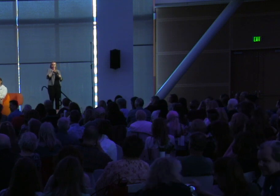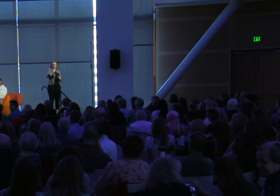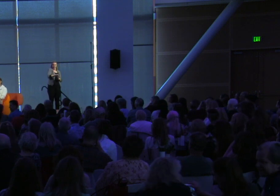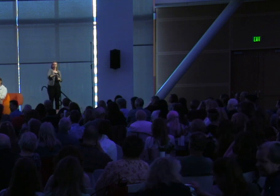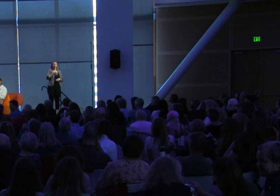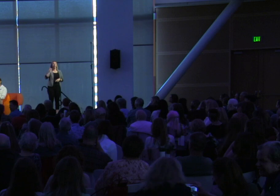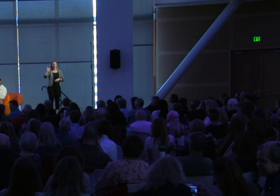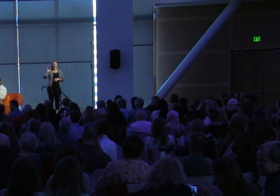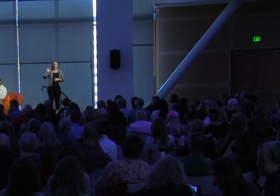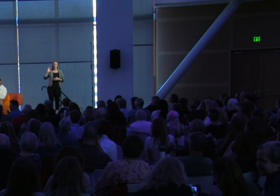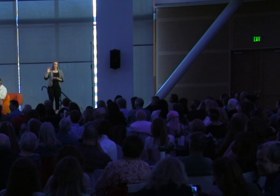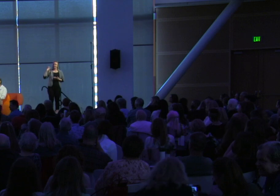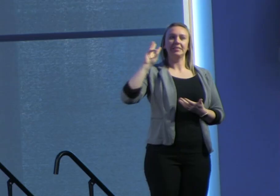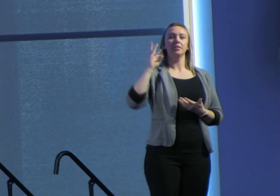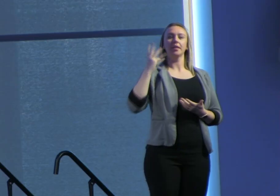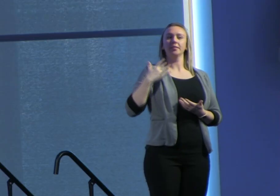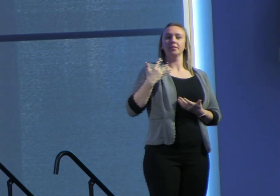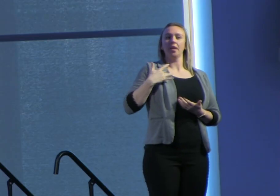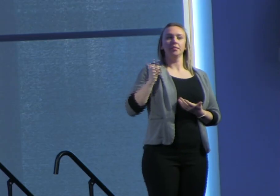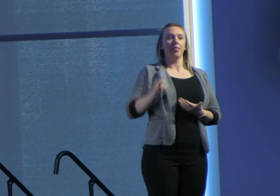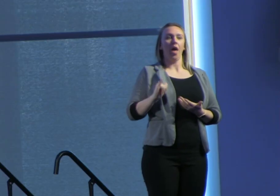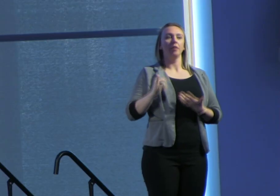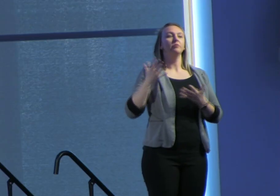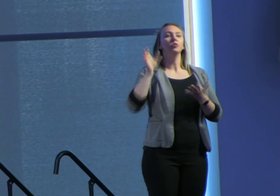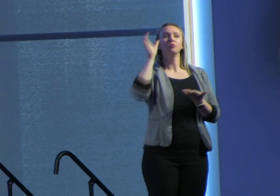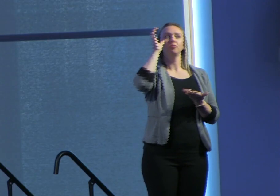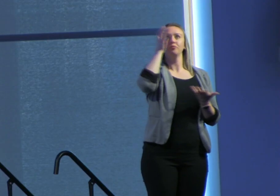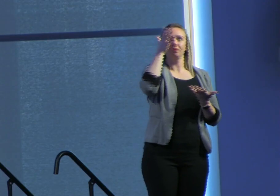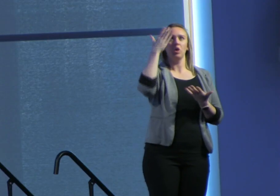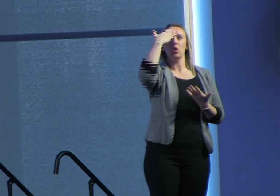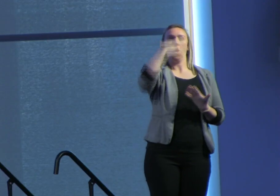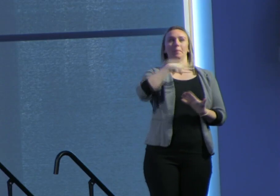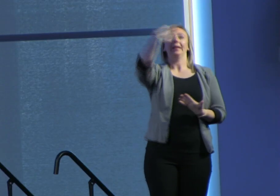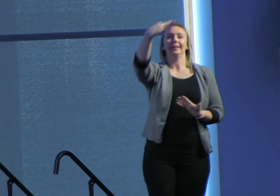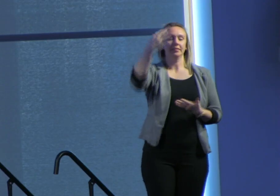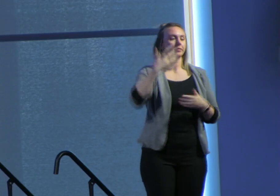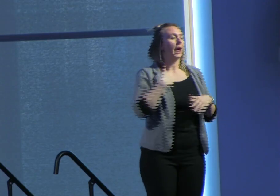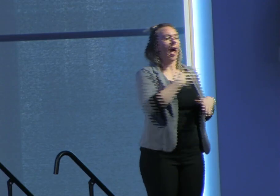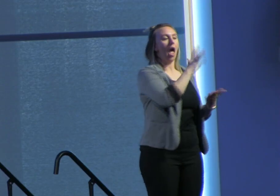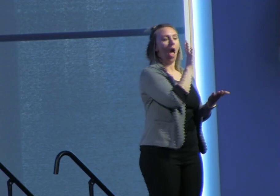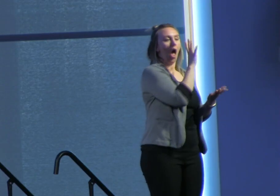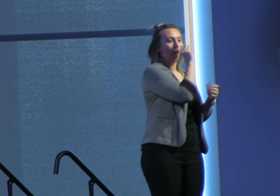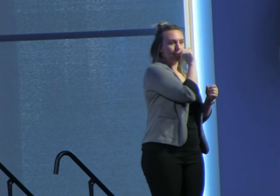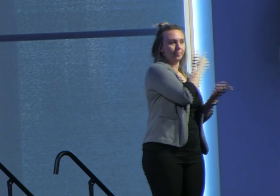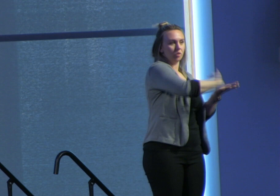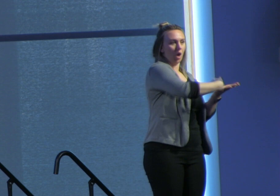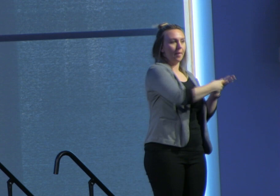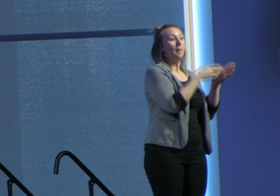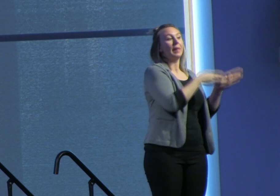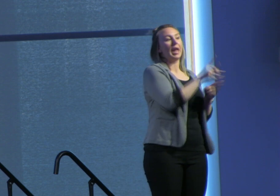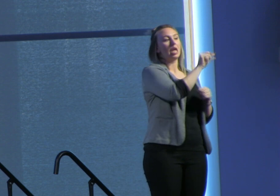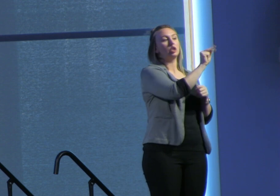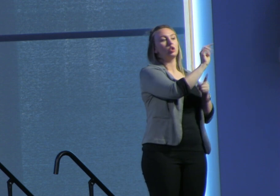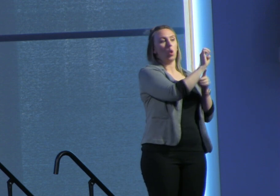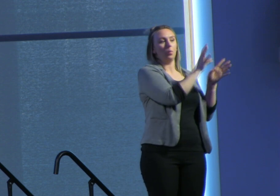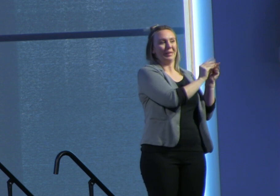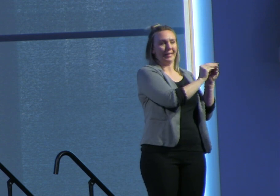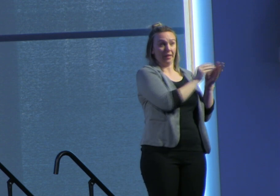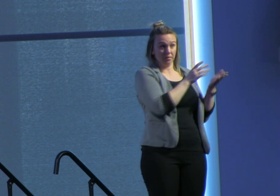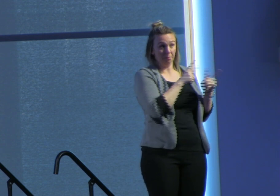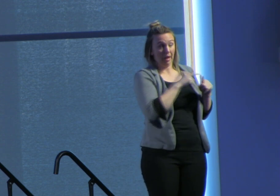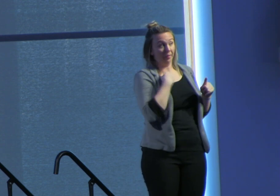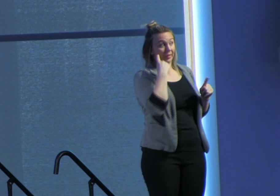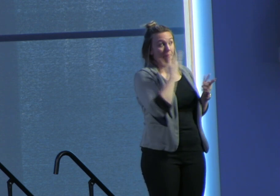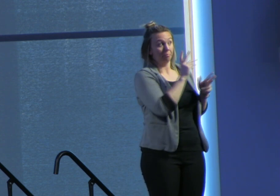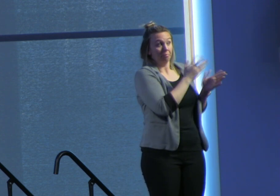were listening. I'm not going to talk about the planning and zoning meeting, but I think things are going well on that front. If anybody's interested in the